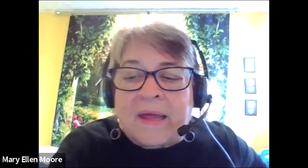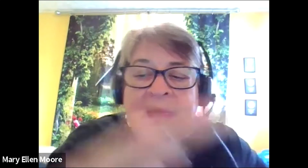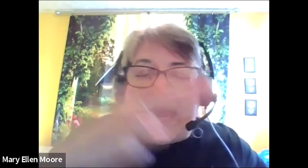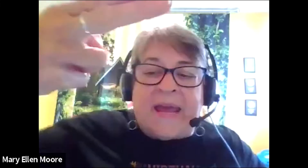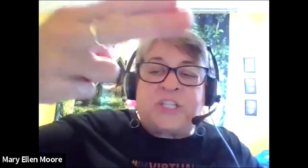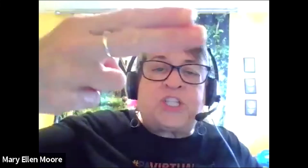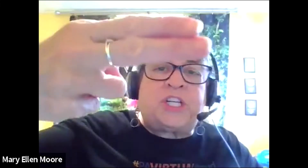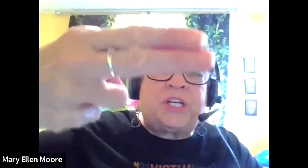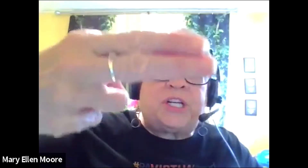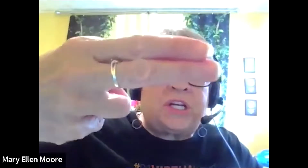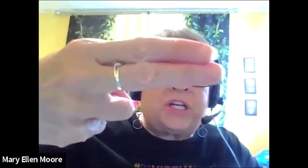H.